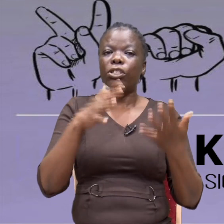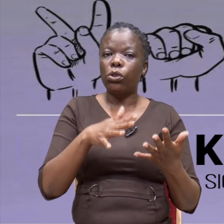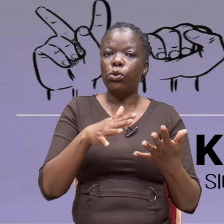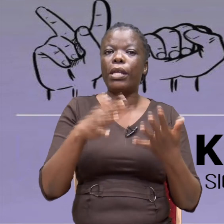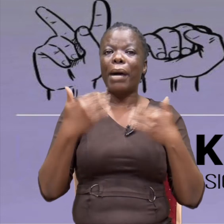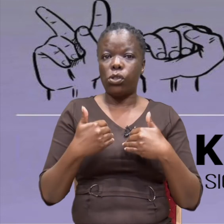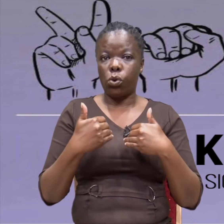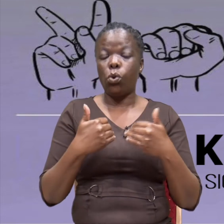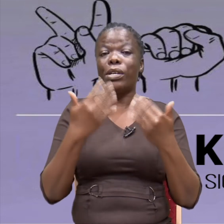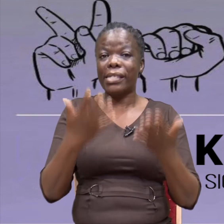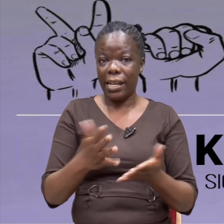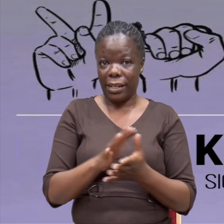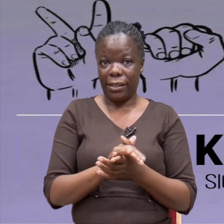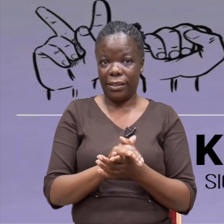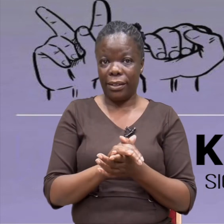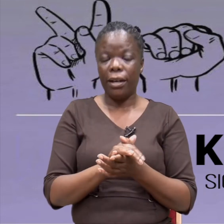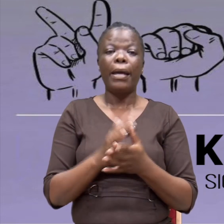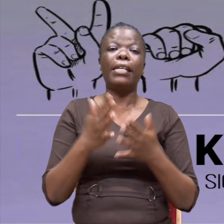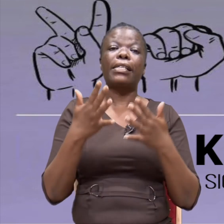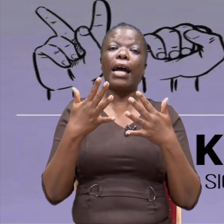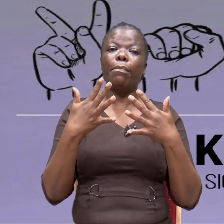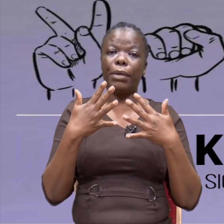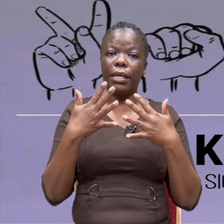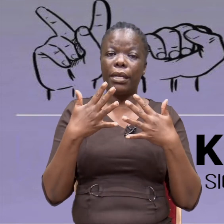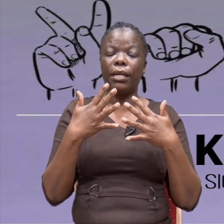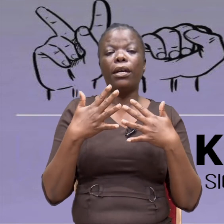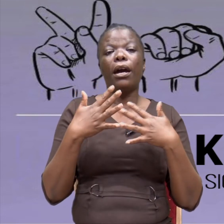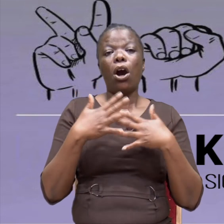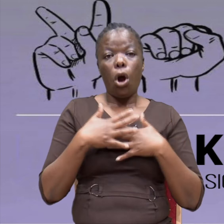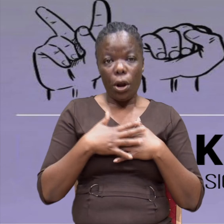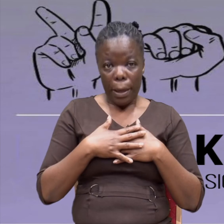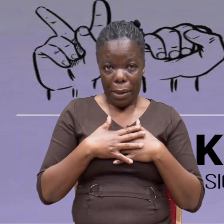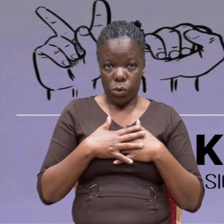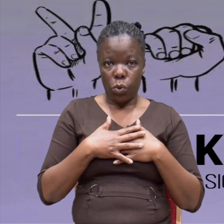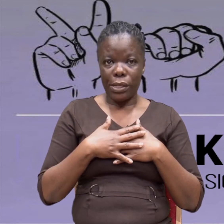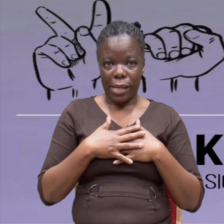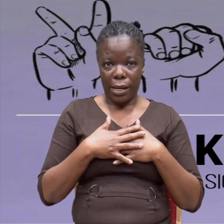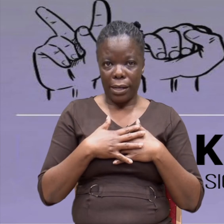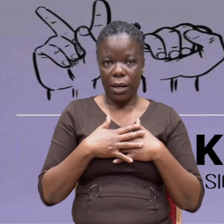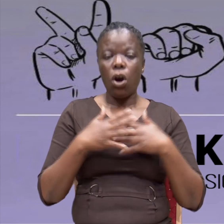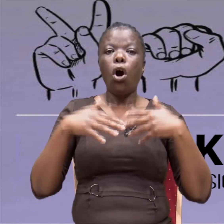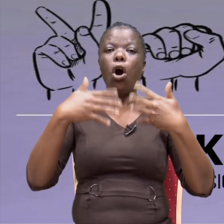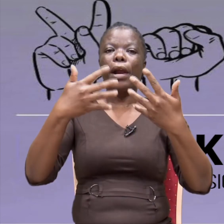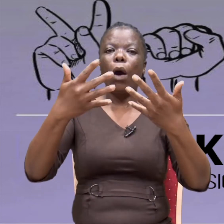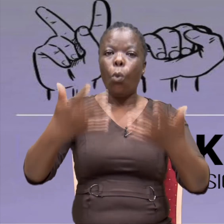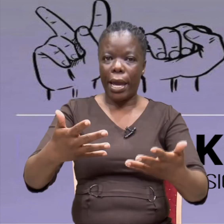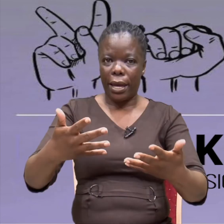to the person who is signing. It can be on the person who is signing or away from